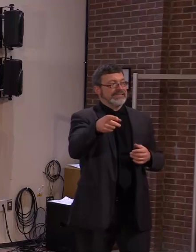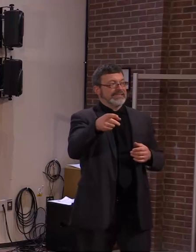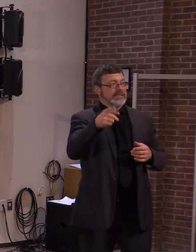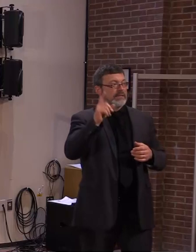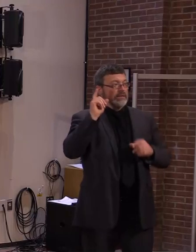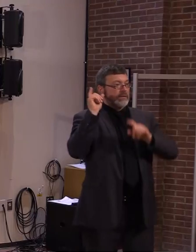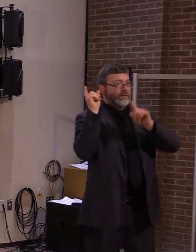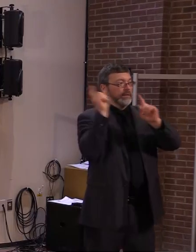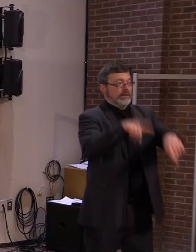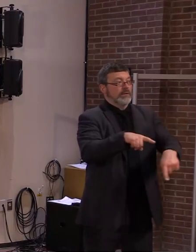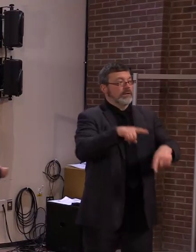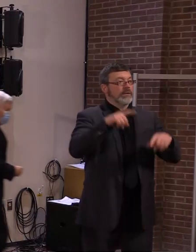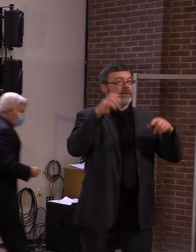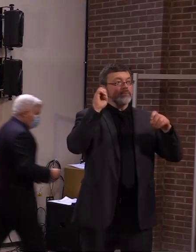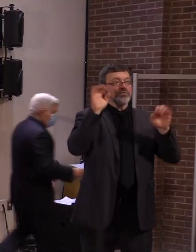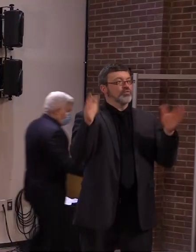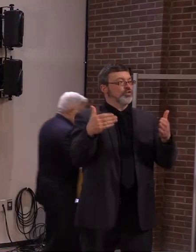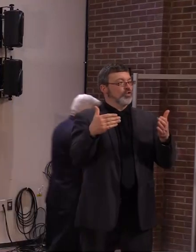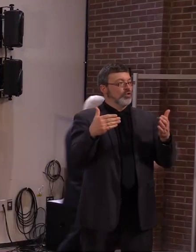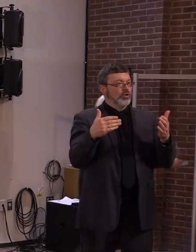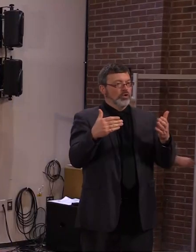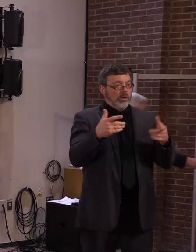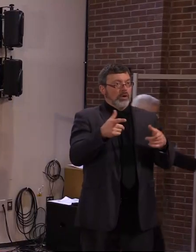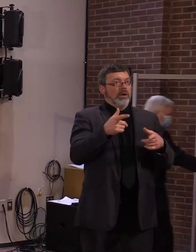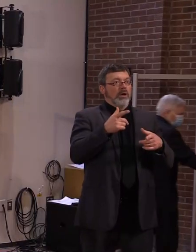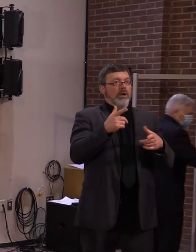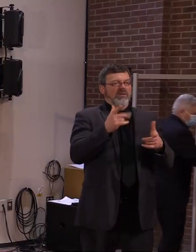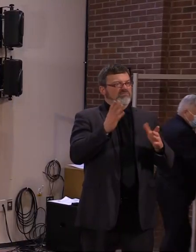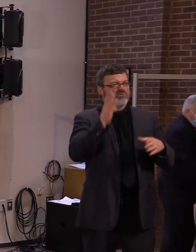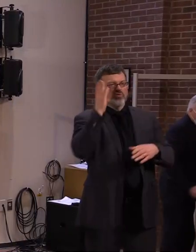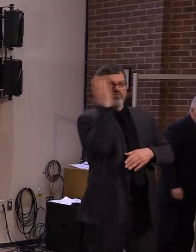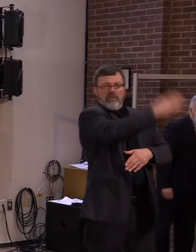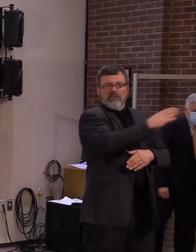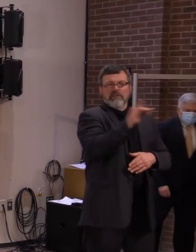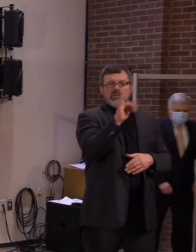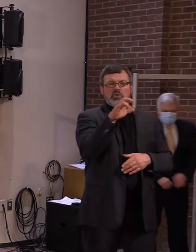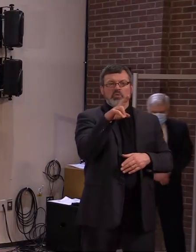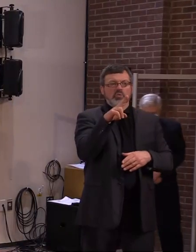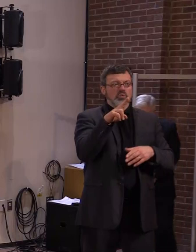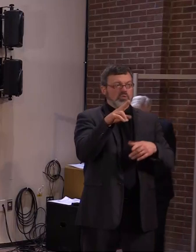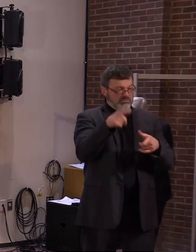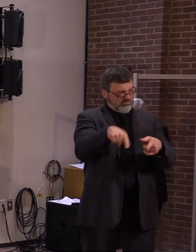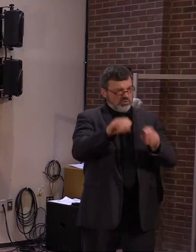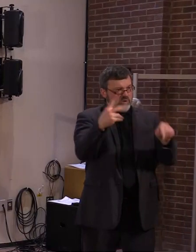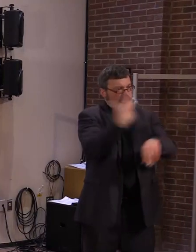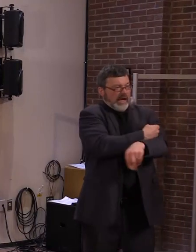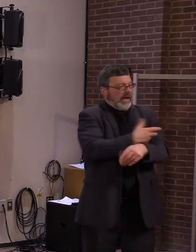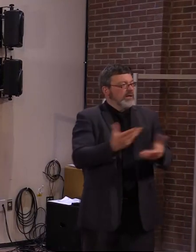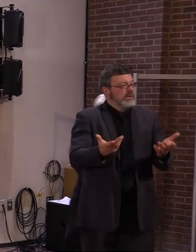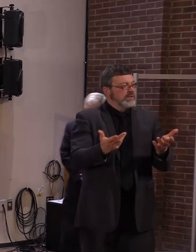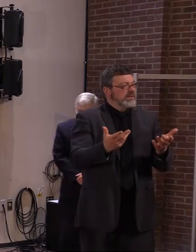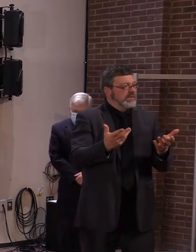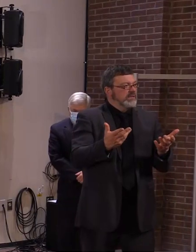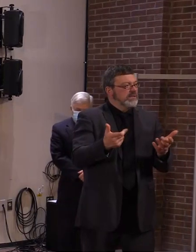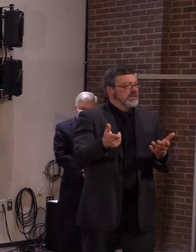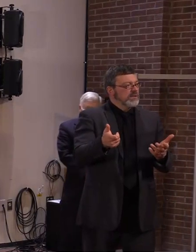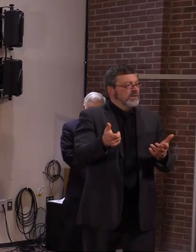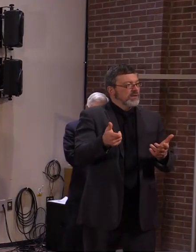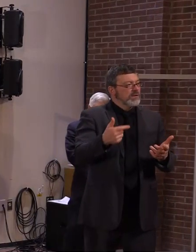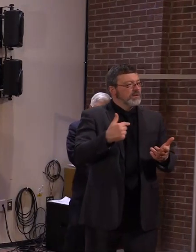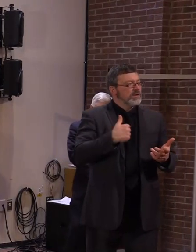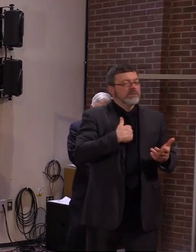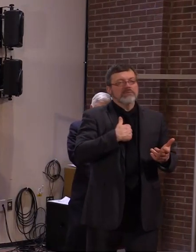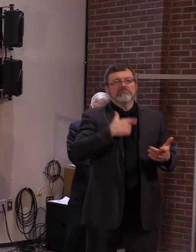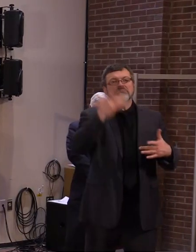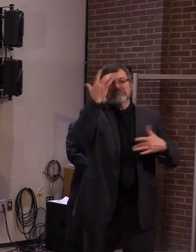up to the ICU or general hospital bed, even if they've been ill for some time. So what